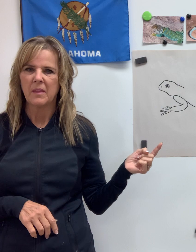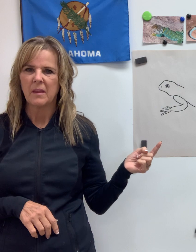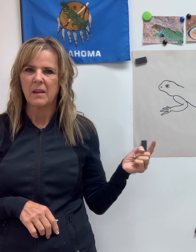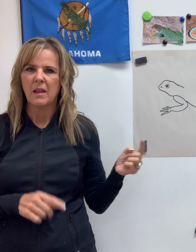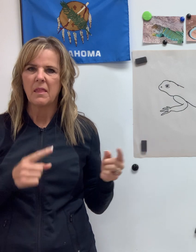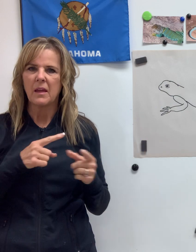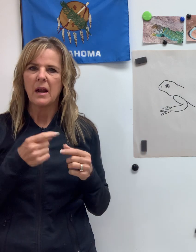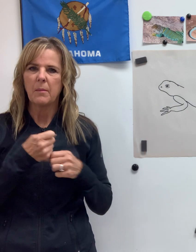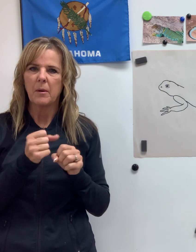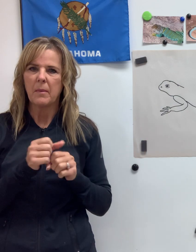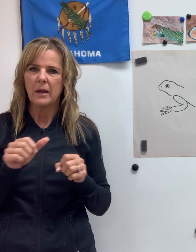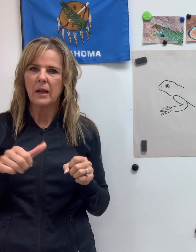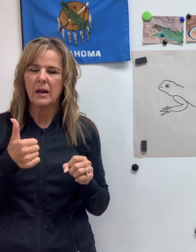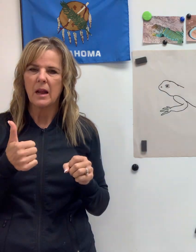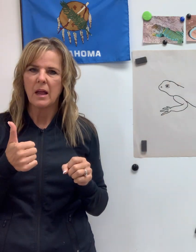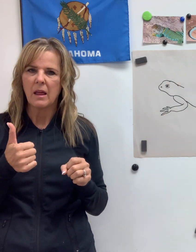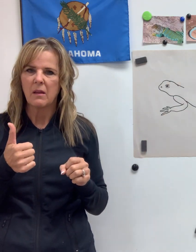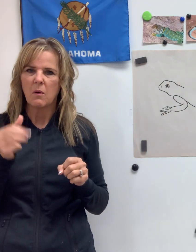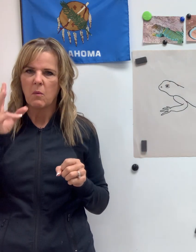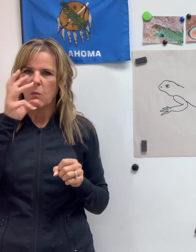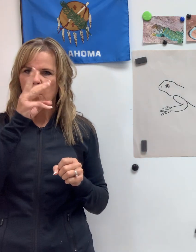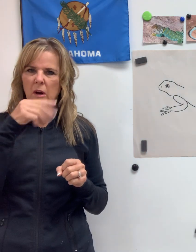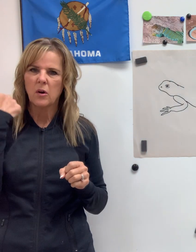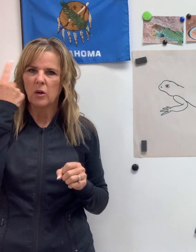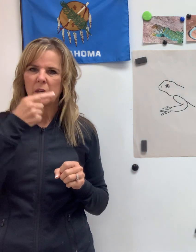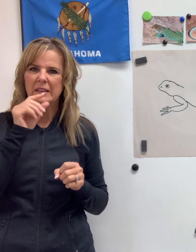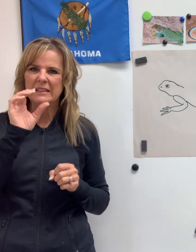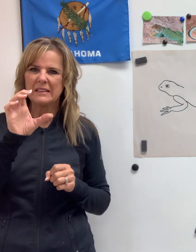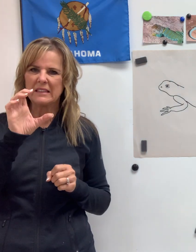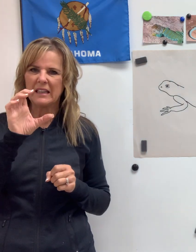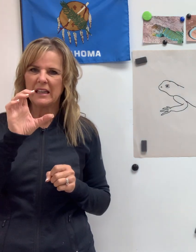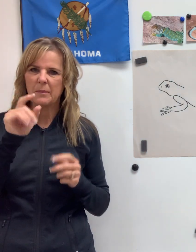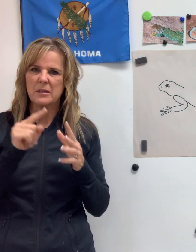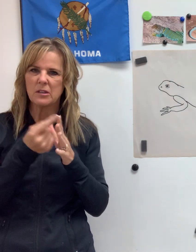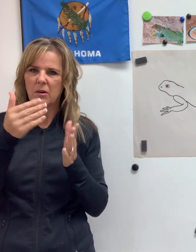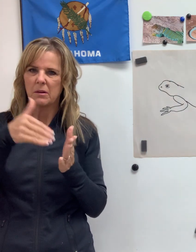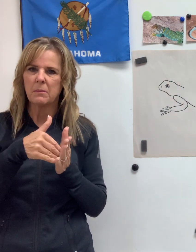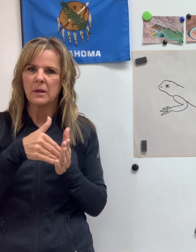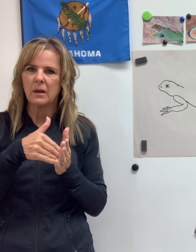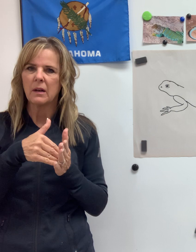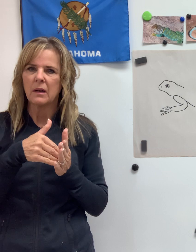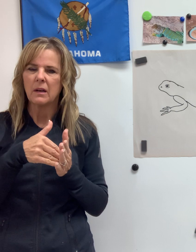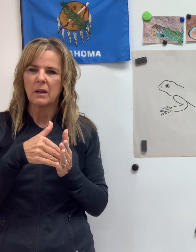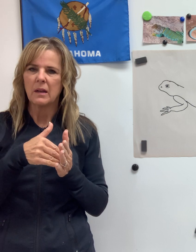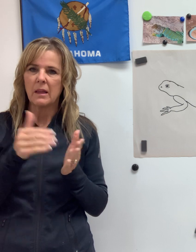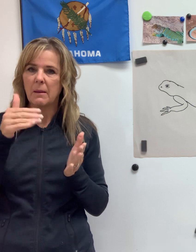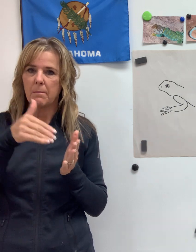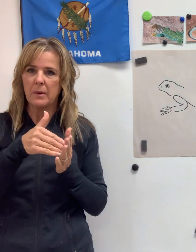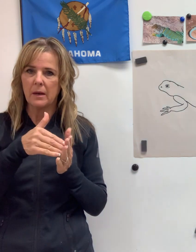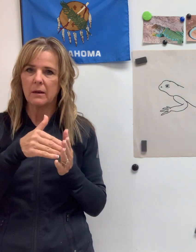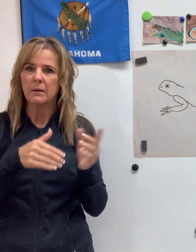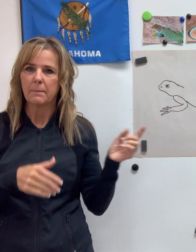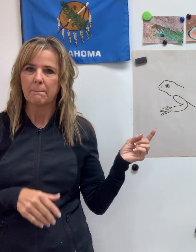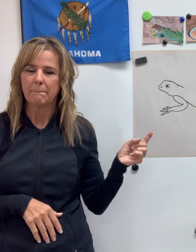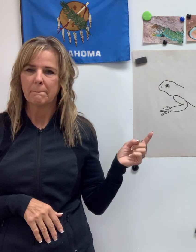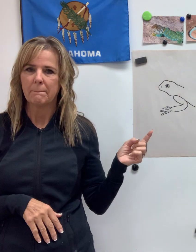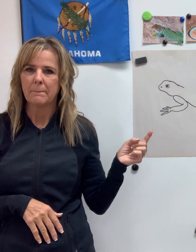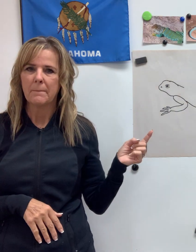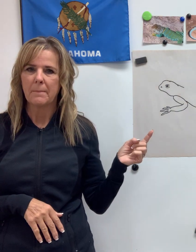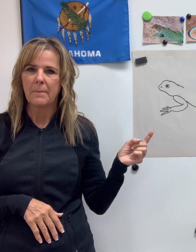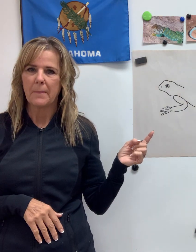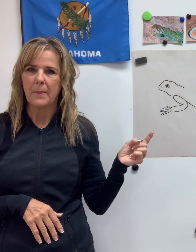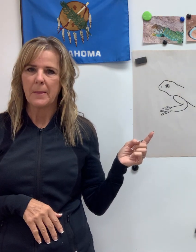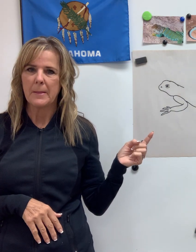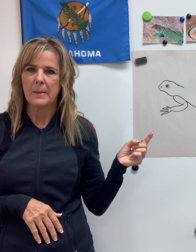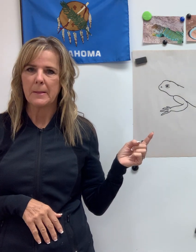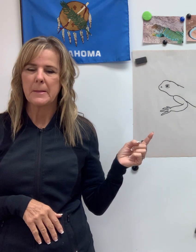Then I'm gonna make another sort of a weird looking C. I'm gonna start in the middle, right in the middle of this, right in the